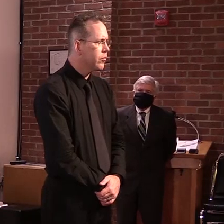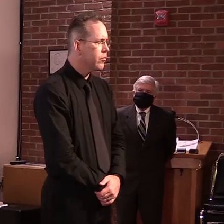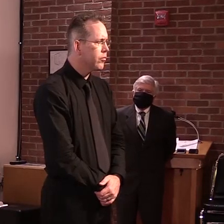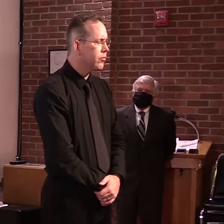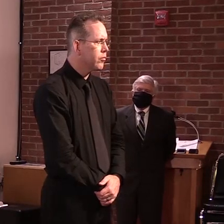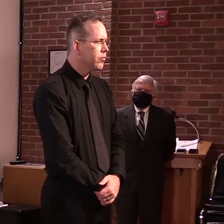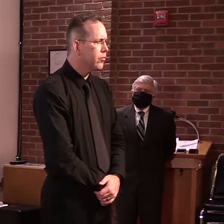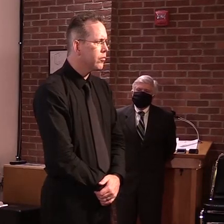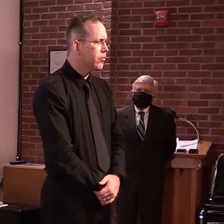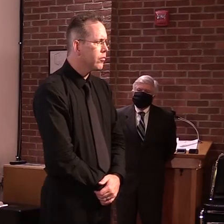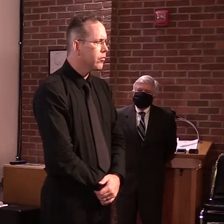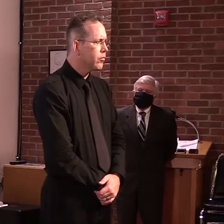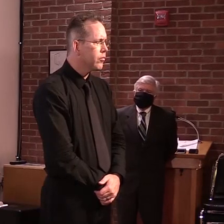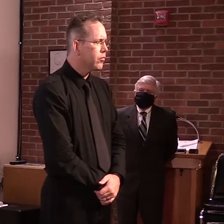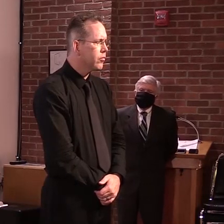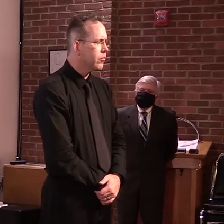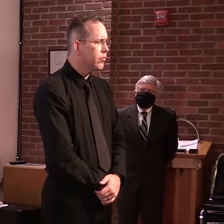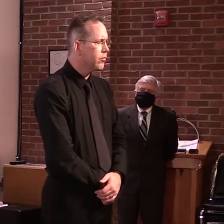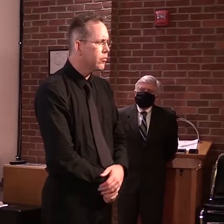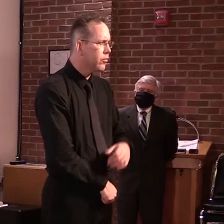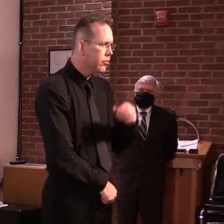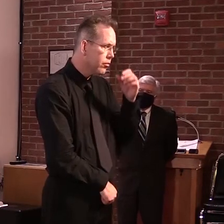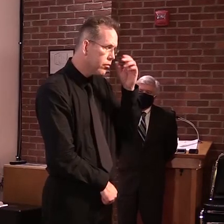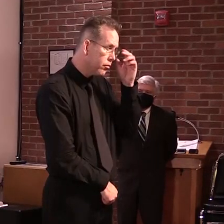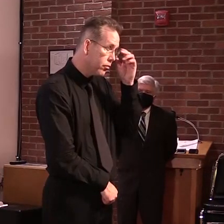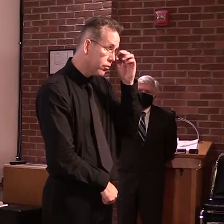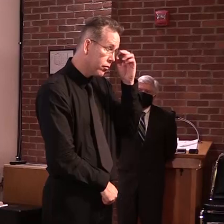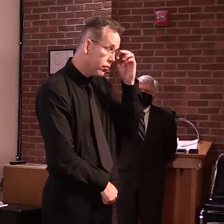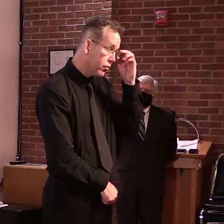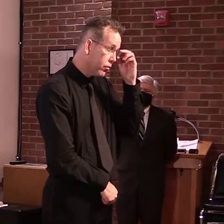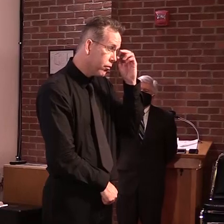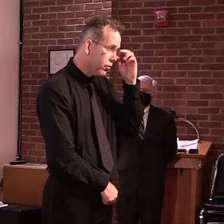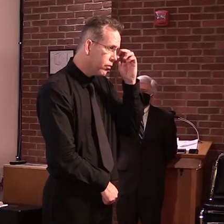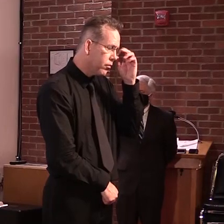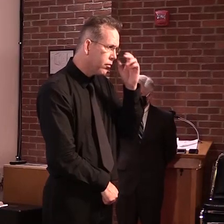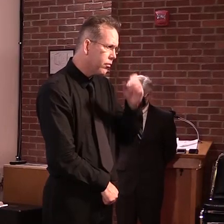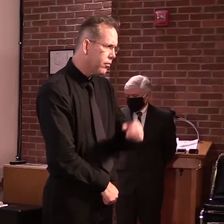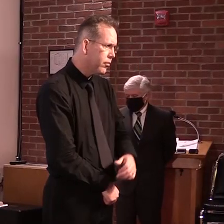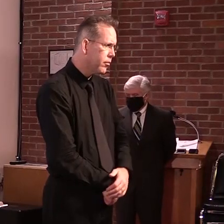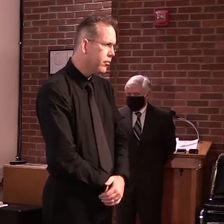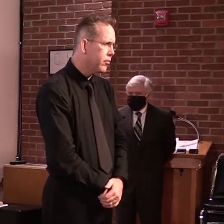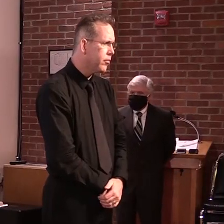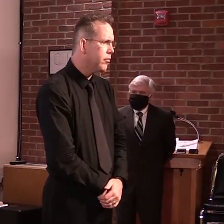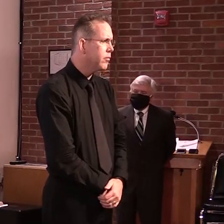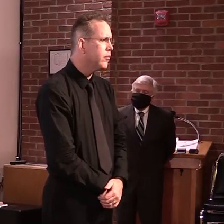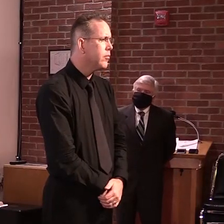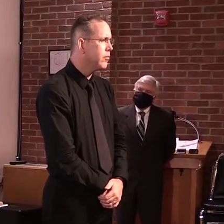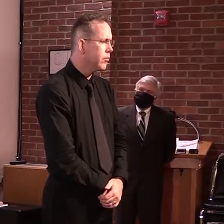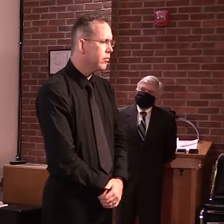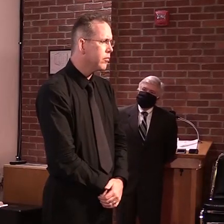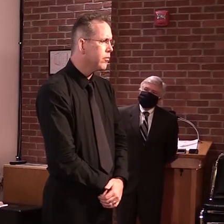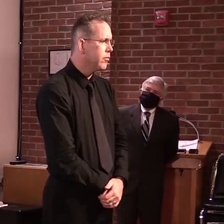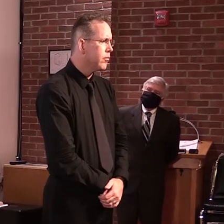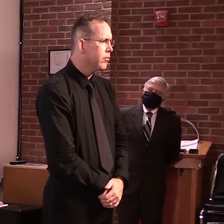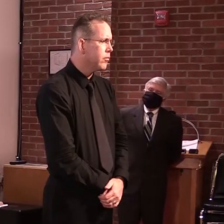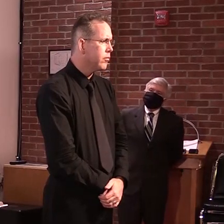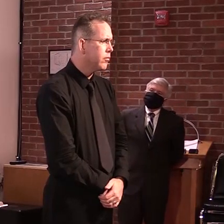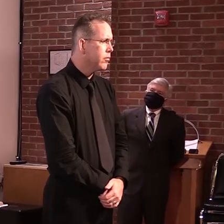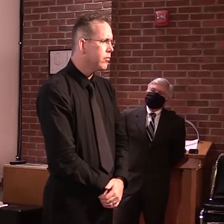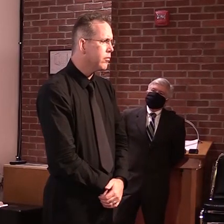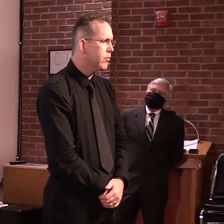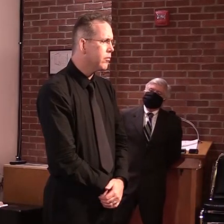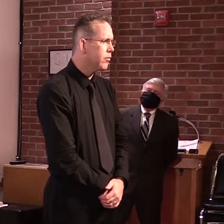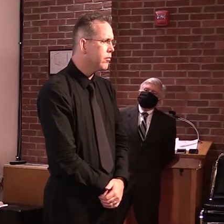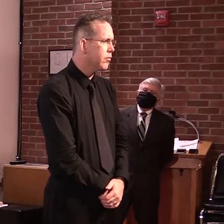voters' ballots. Would you like to see a provision in the bill that would disallow those types of people from handling ballots?